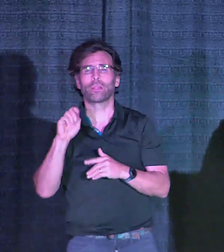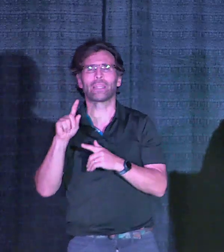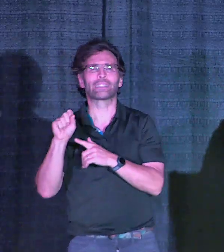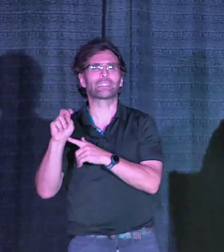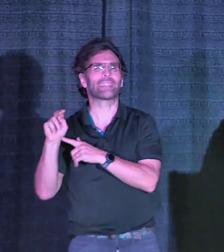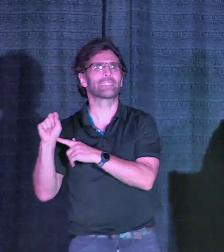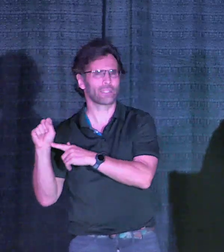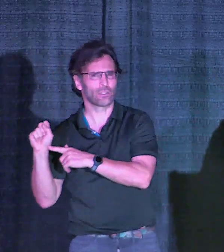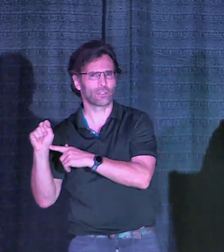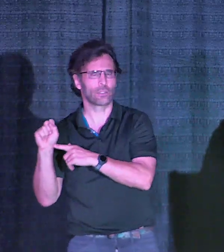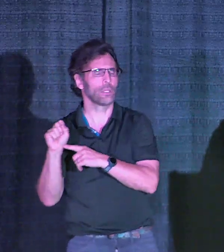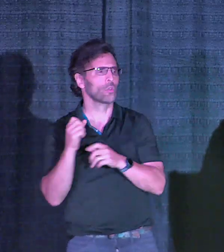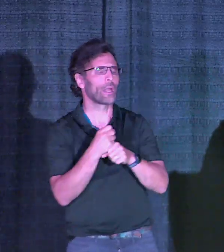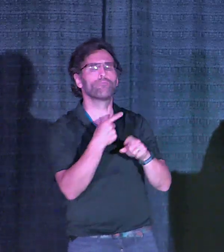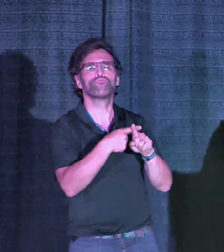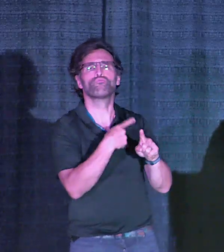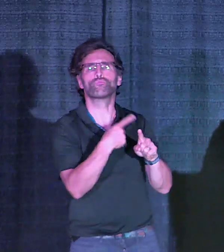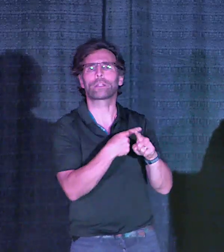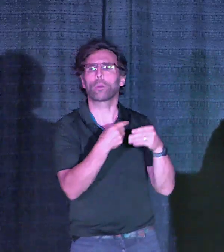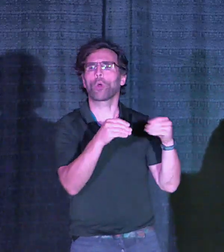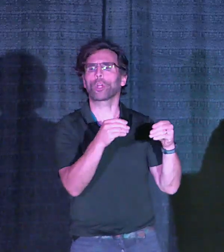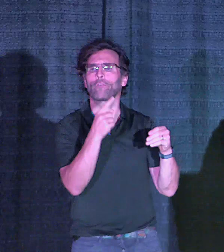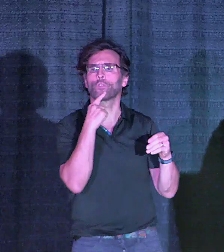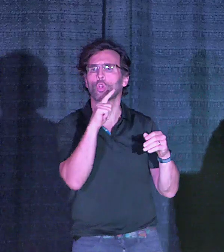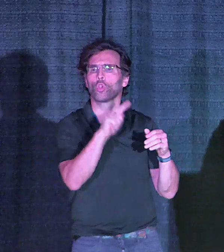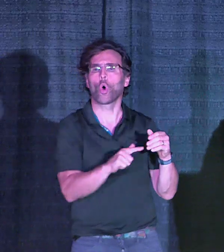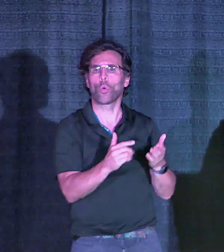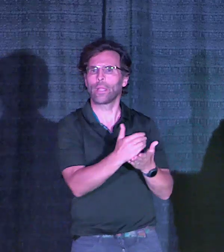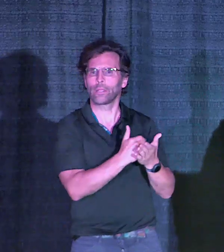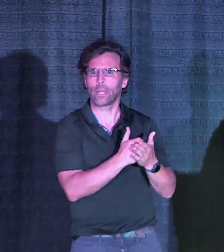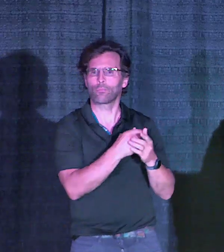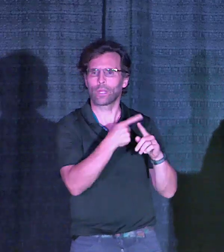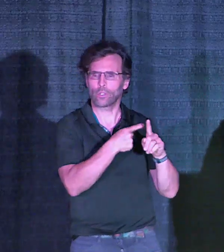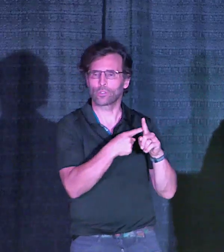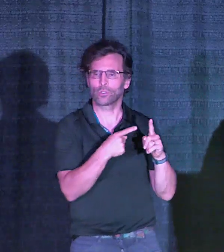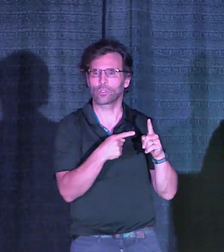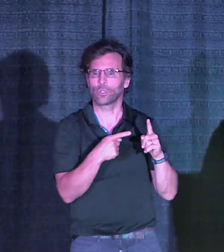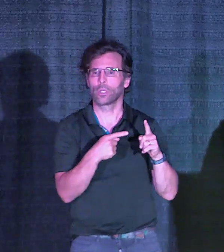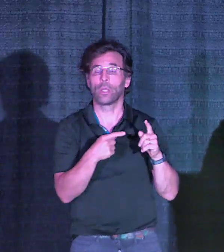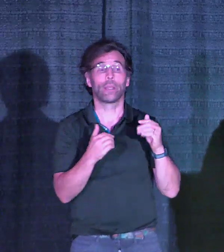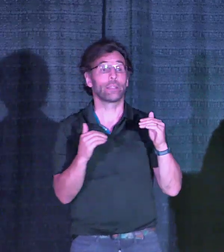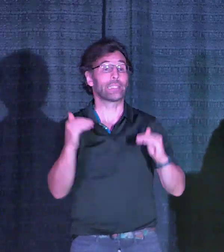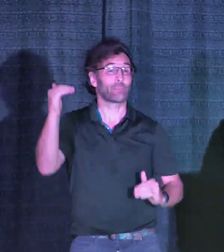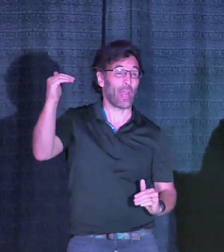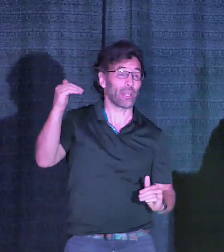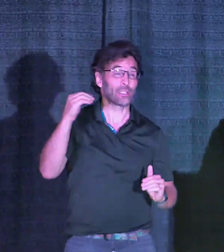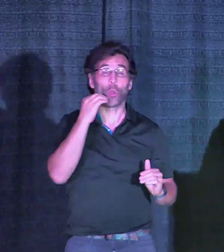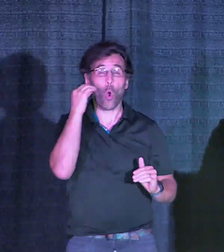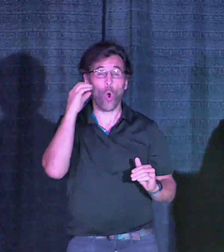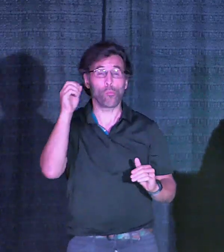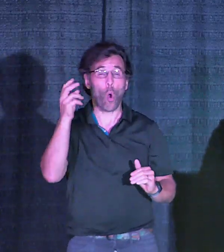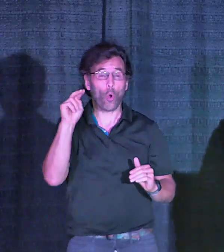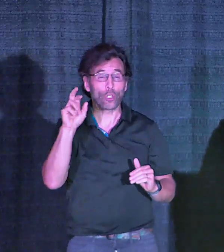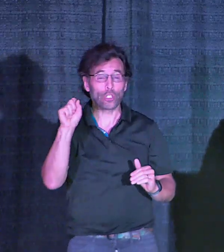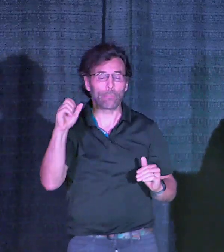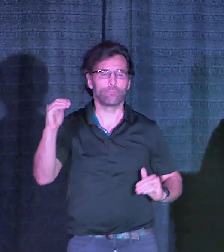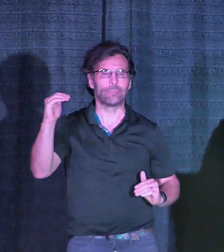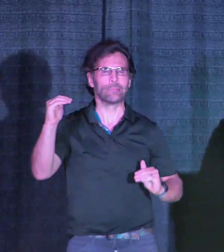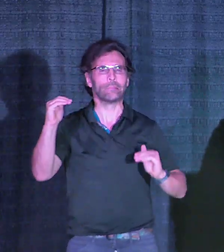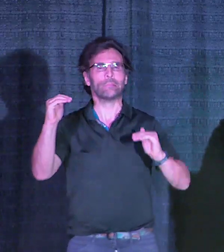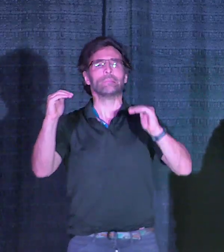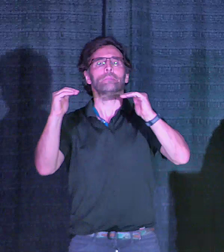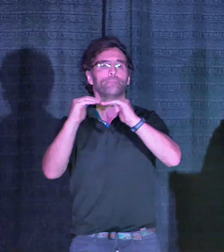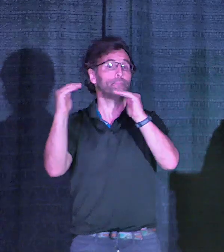healthy rental market for low-income renters, to closing the disparities in home ownership. The investments focus